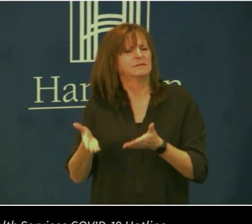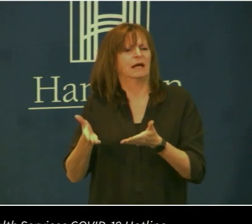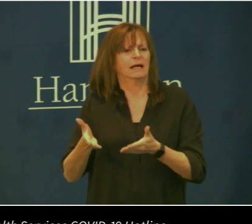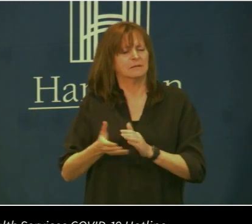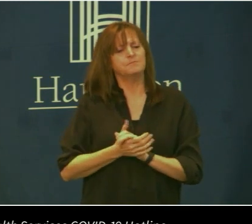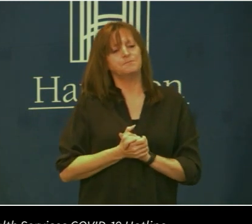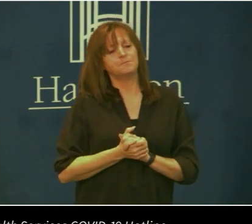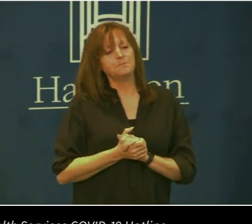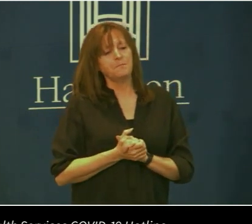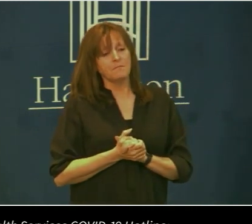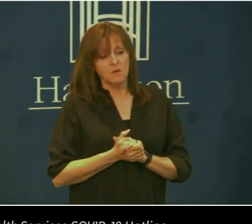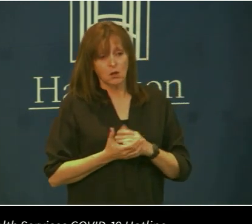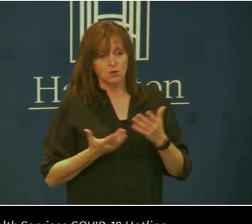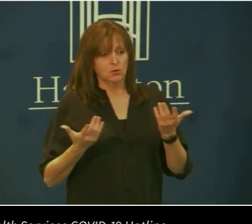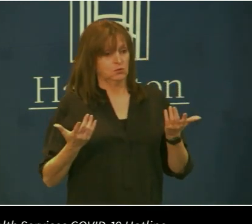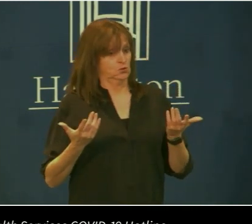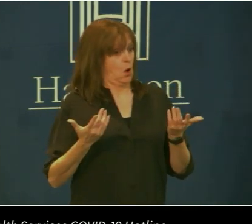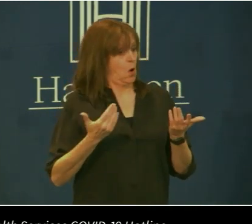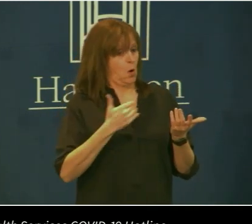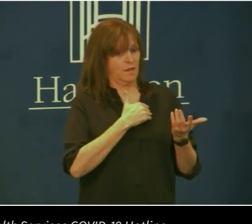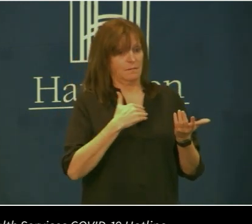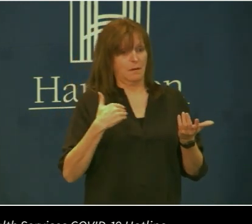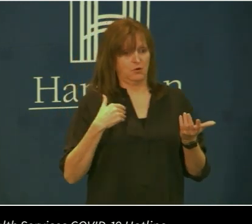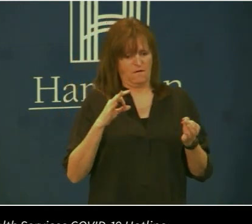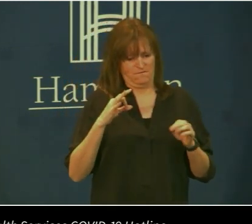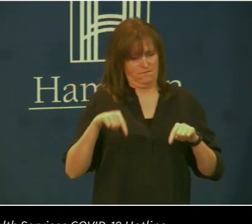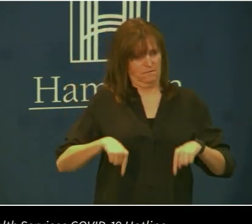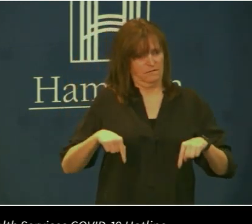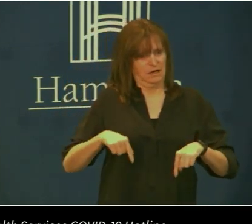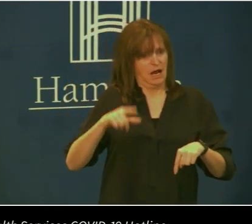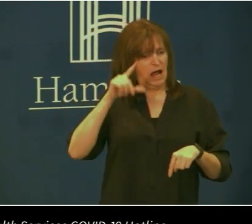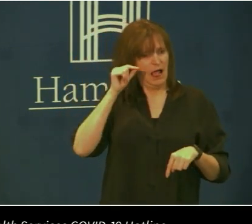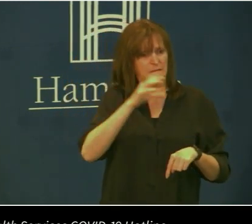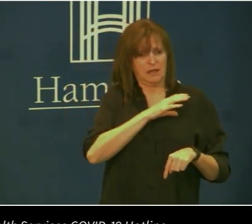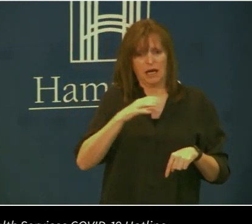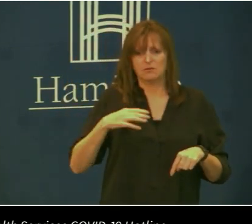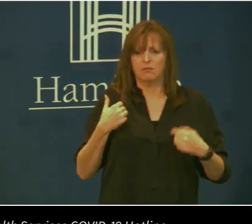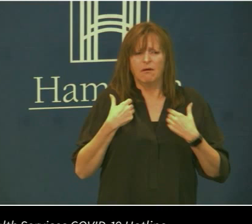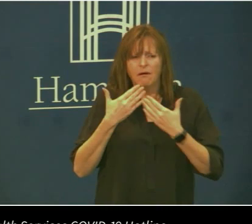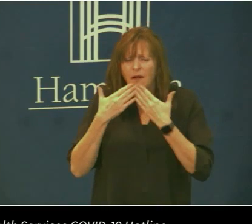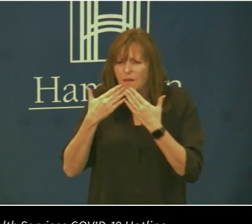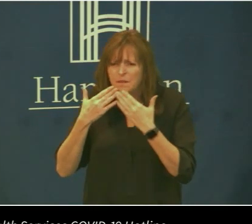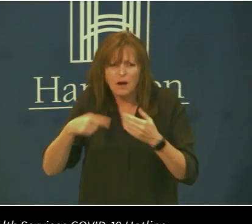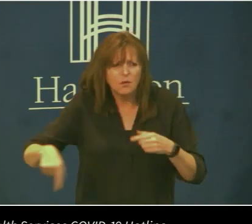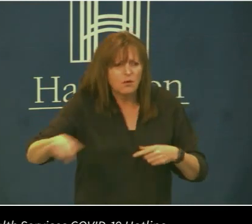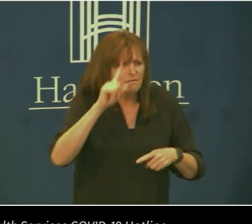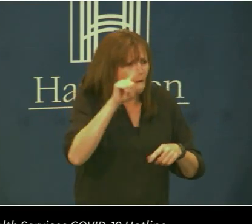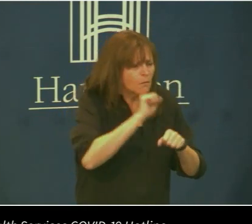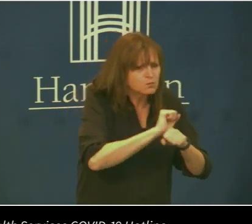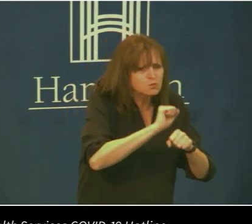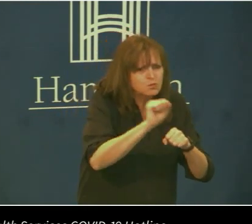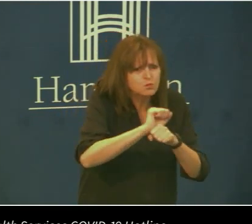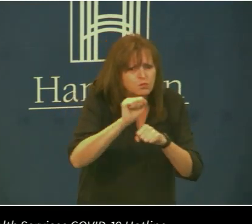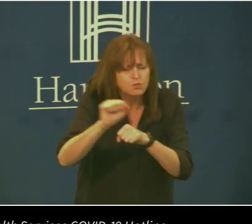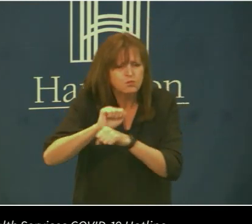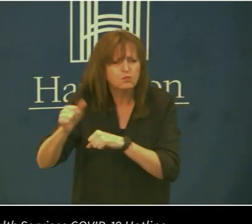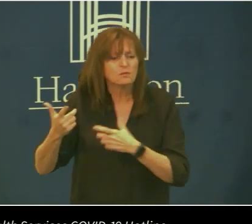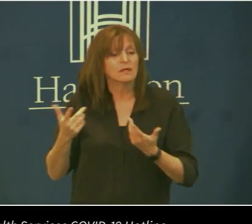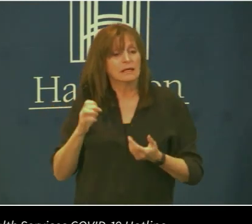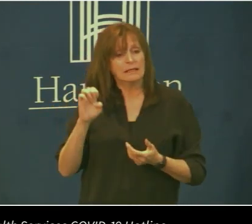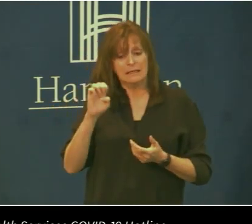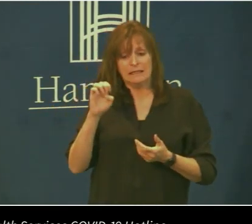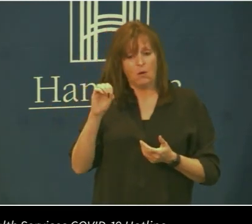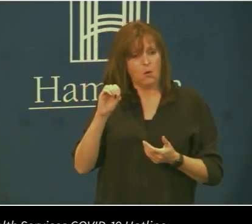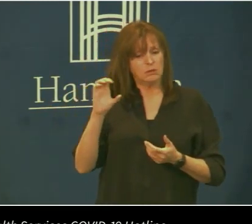everything you're doing. Excellent work is happening both at the EOC, the Emergency Operations Center, as well as through public